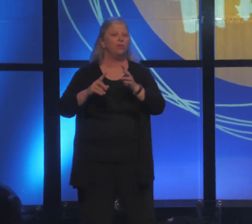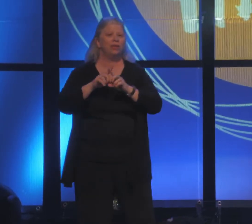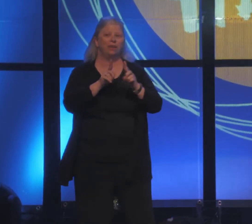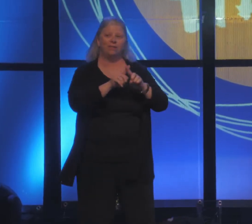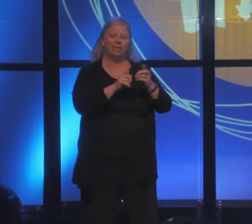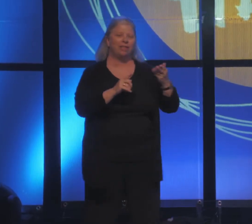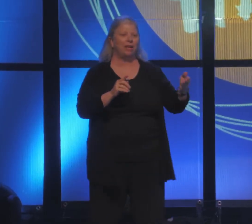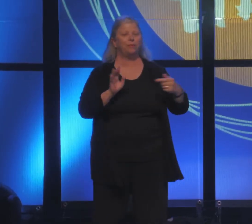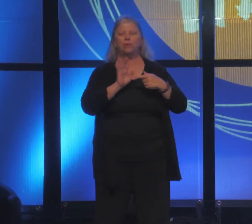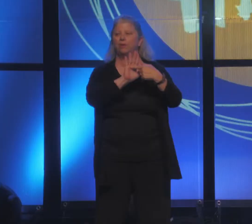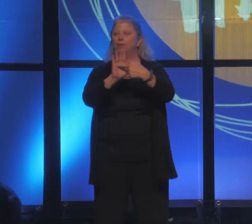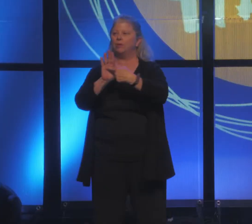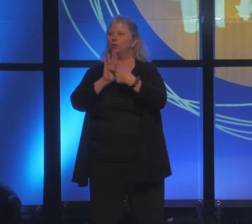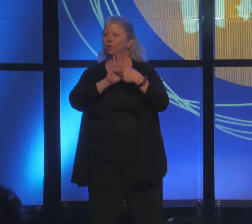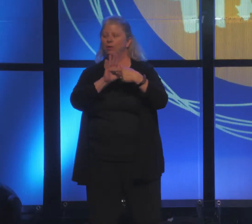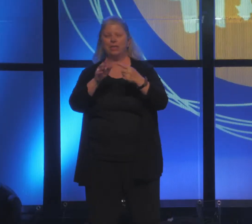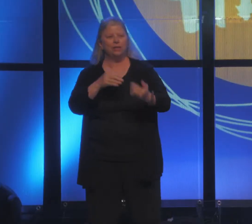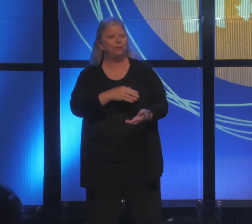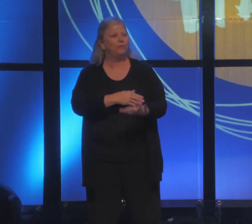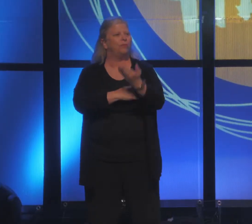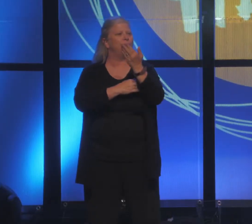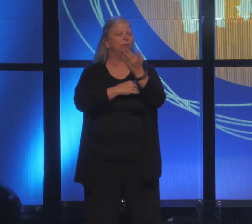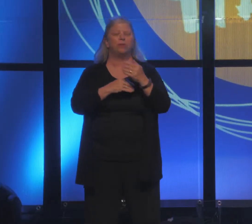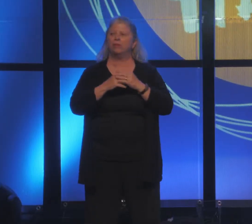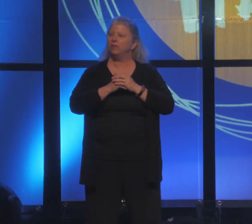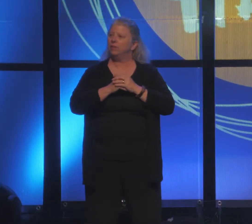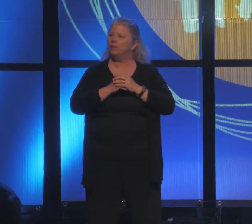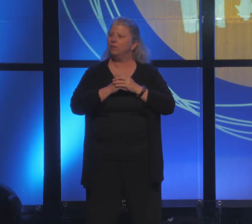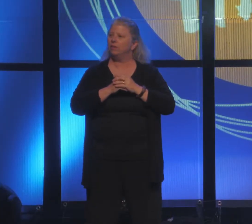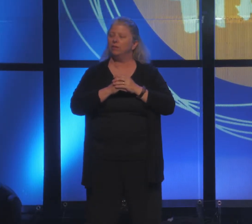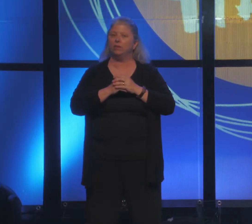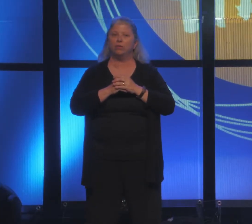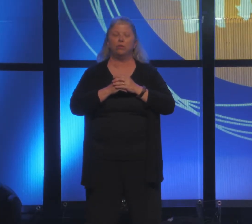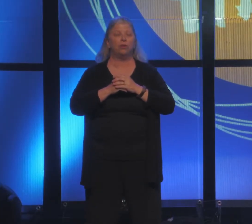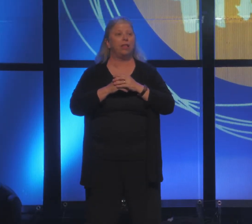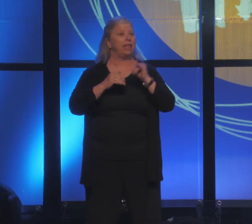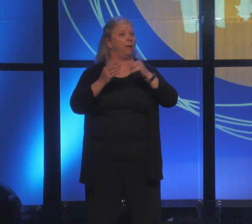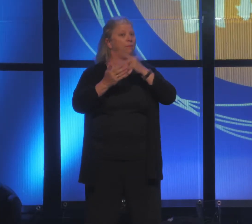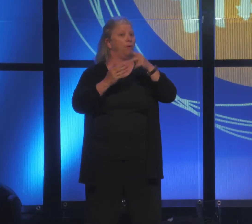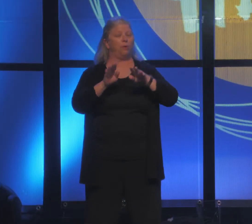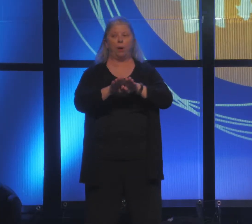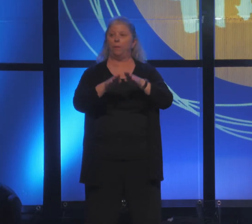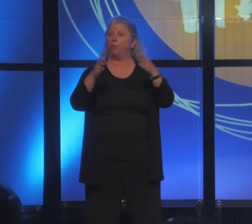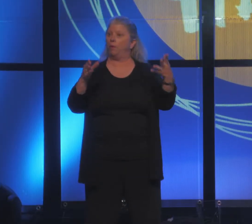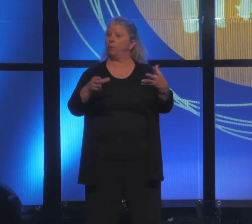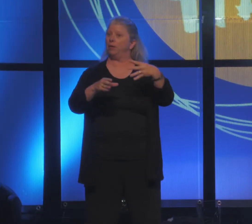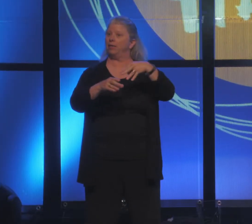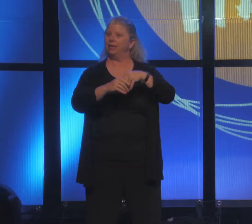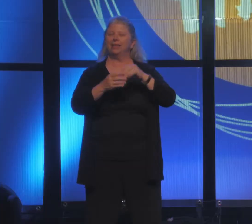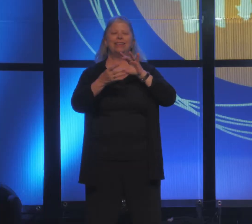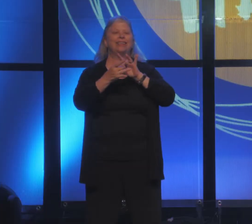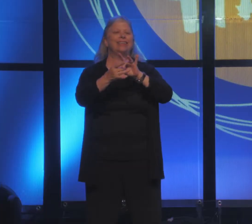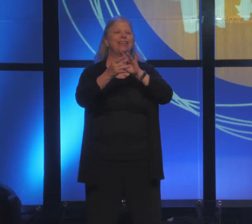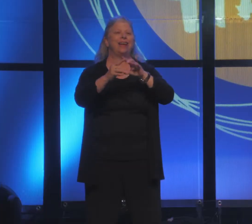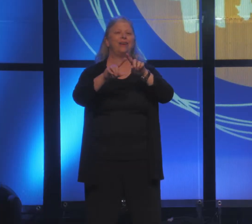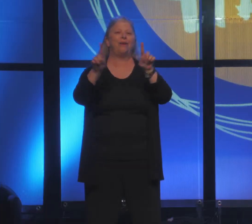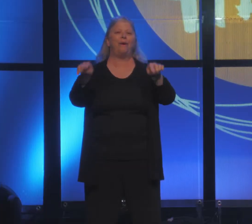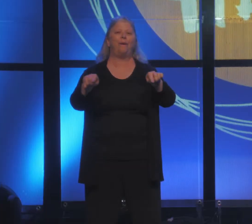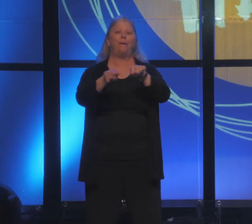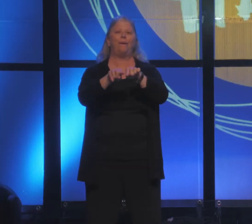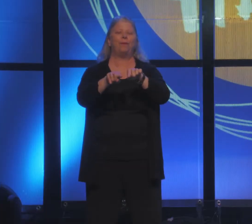that I just want to point out real quick this morning. So if you could open that program, inside is your Connect